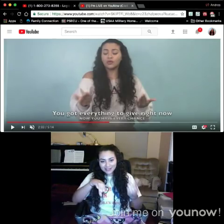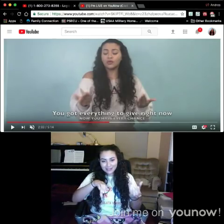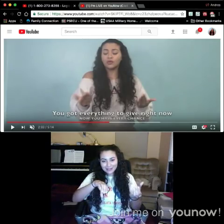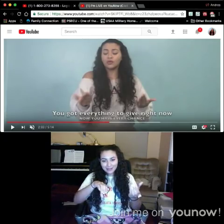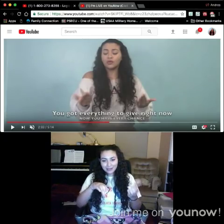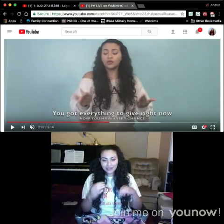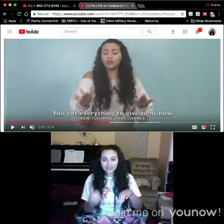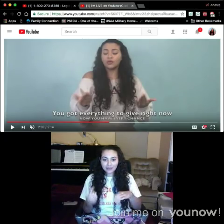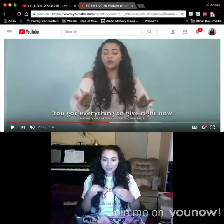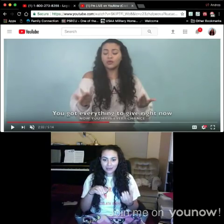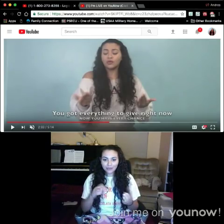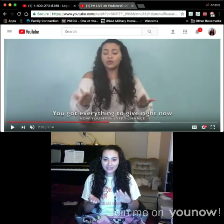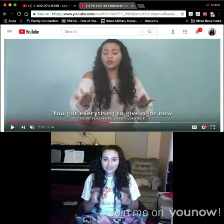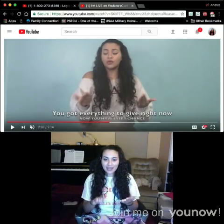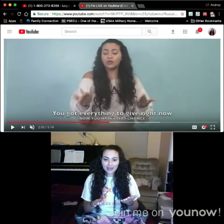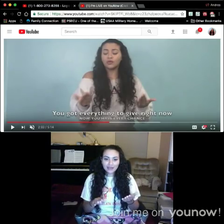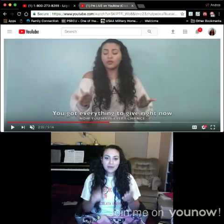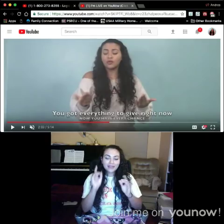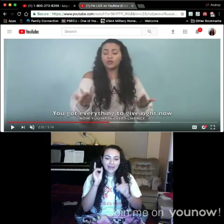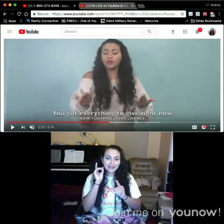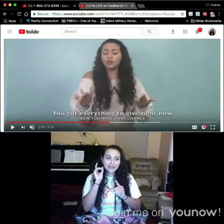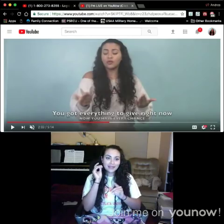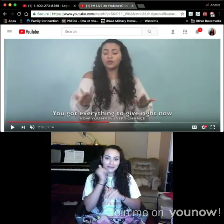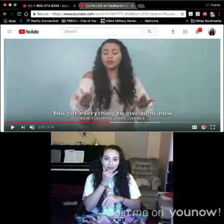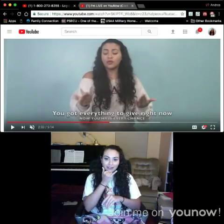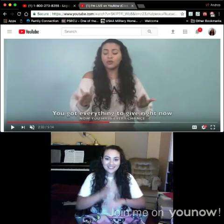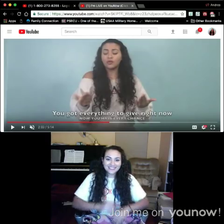chance like with the same hand motion as die, but